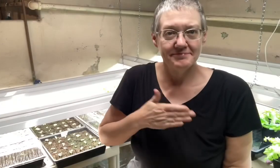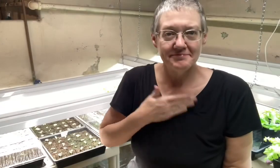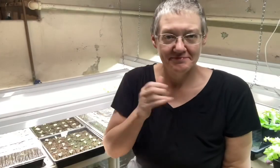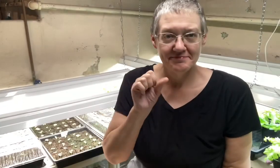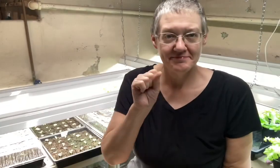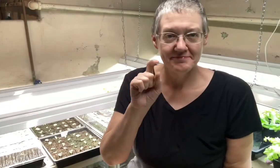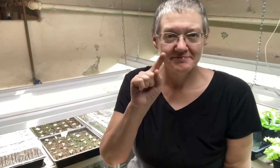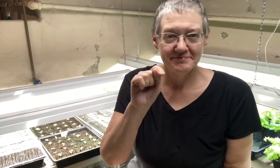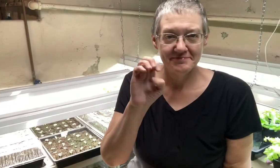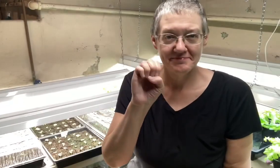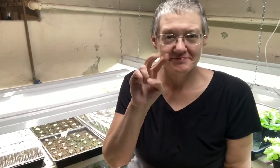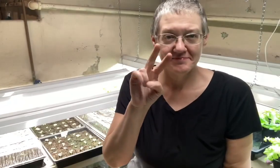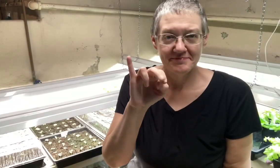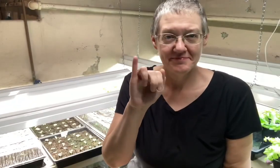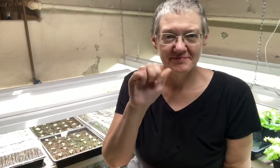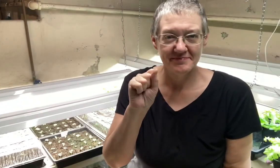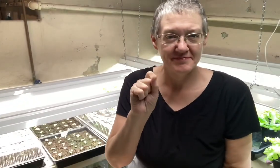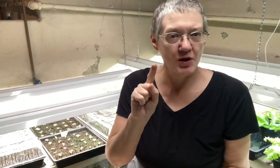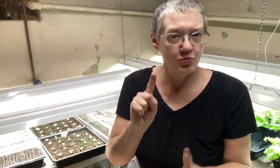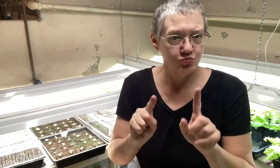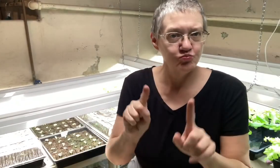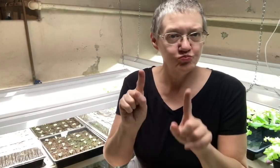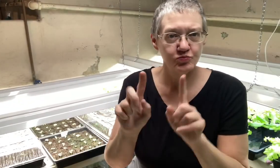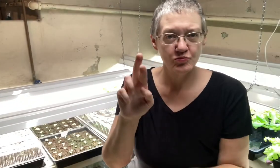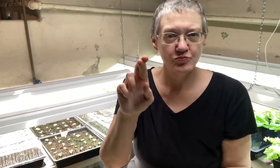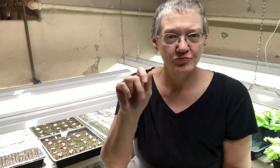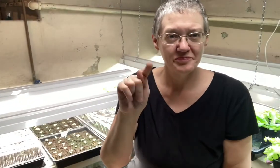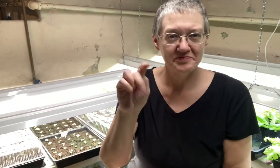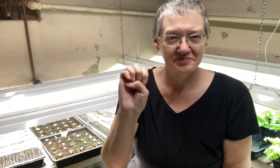I'm really happy with the germination rate for this stevia.